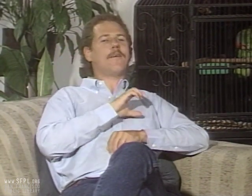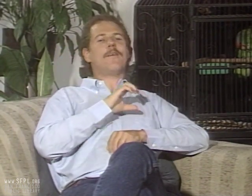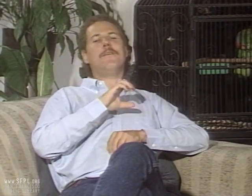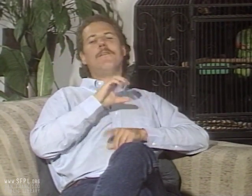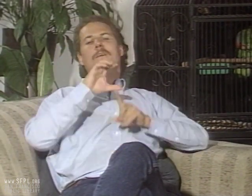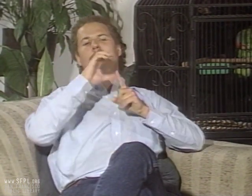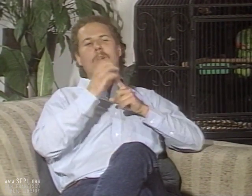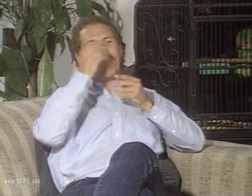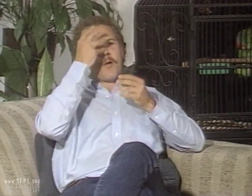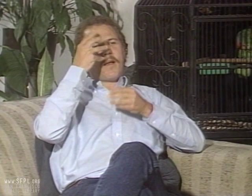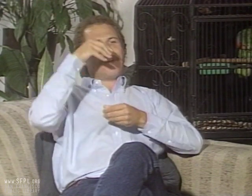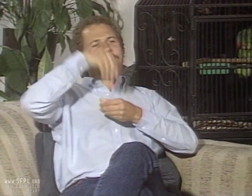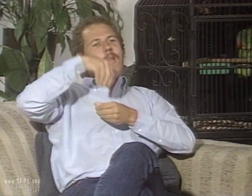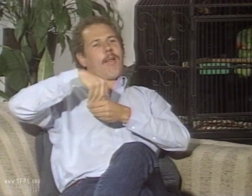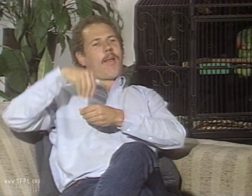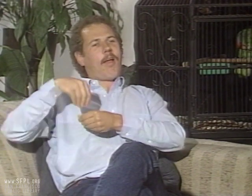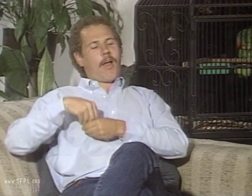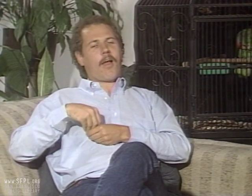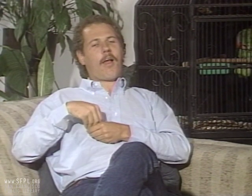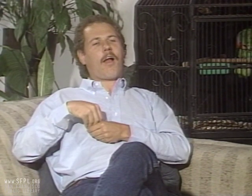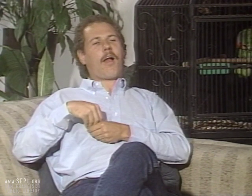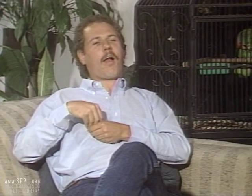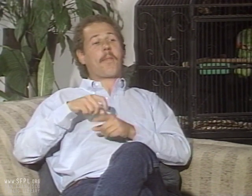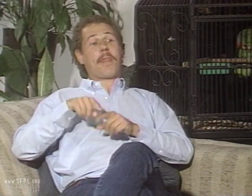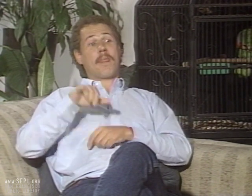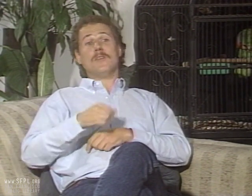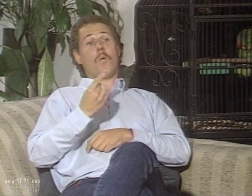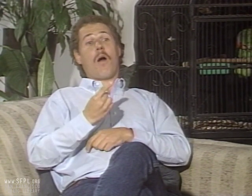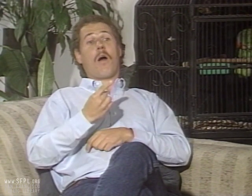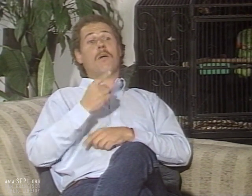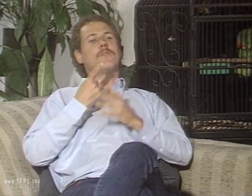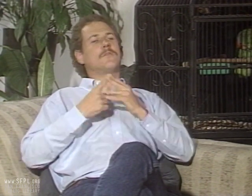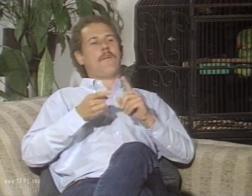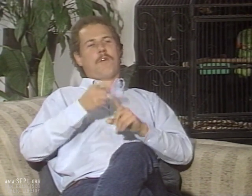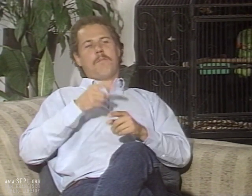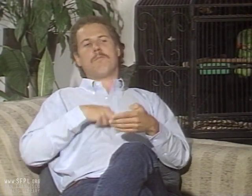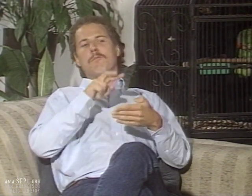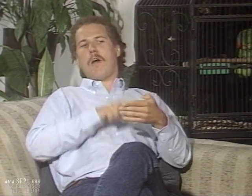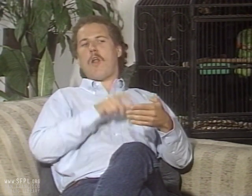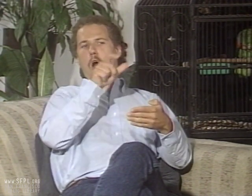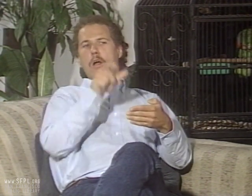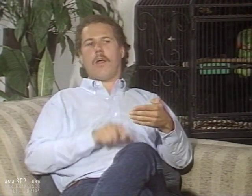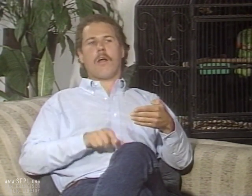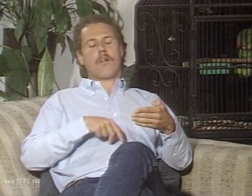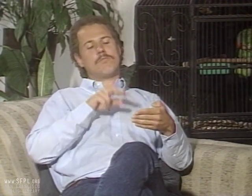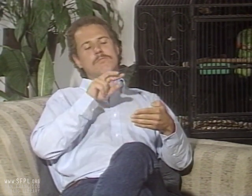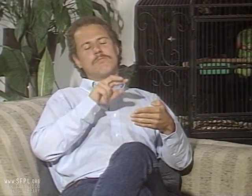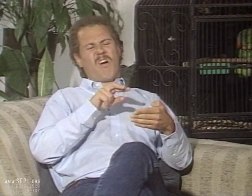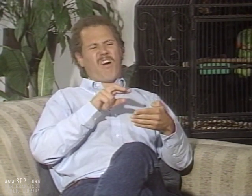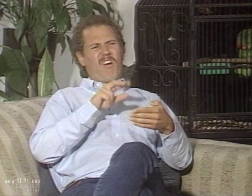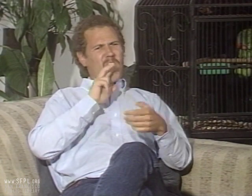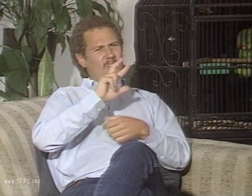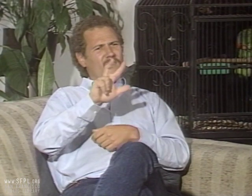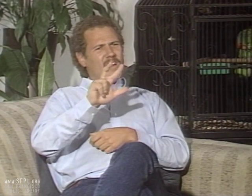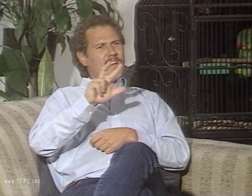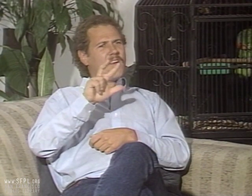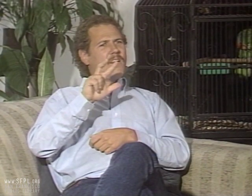experiences. You're about to see excerpts from a story that I created in response to a news item. The article concerned a 3-year-old